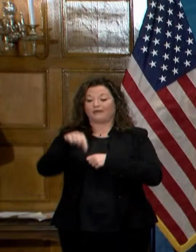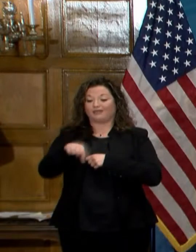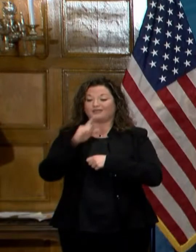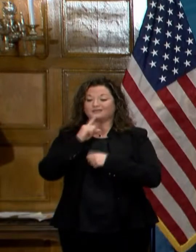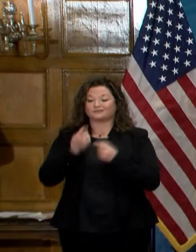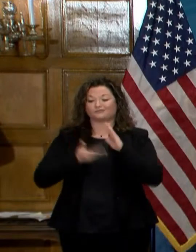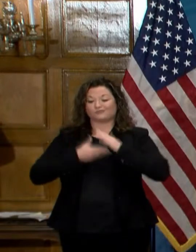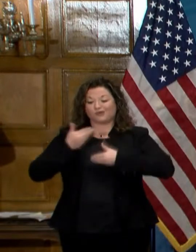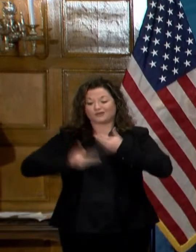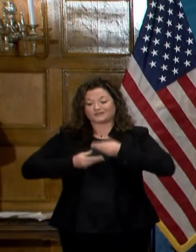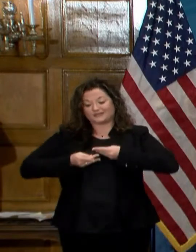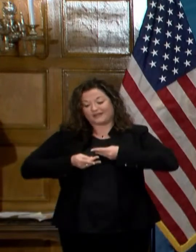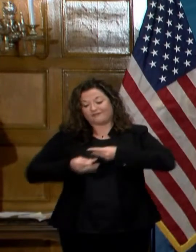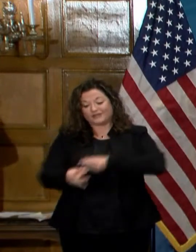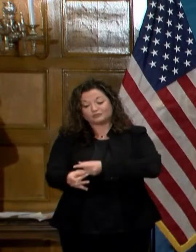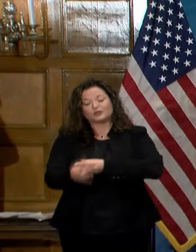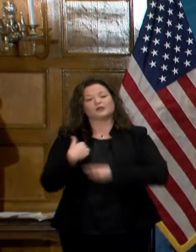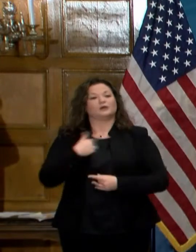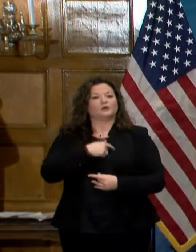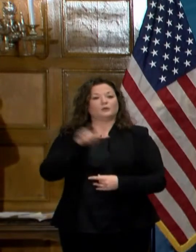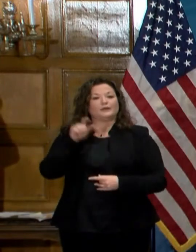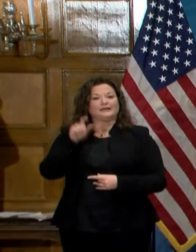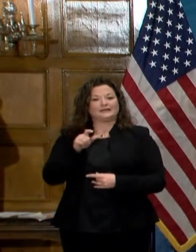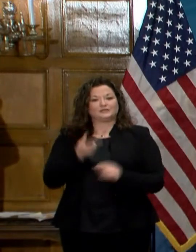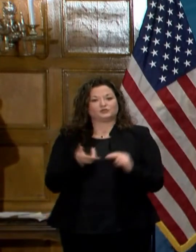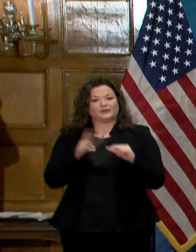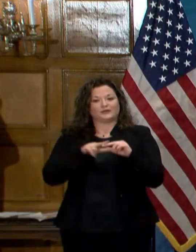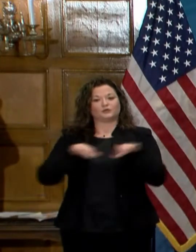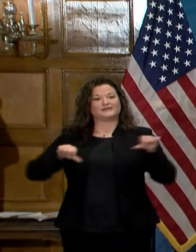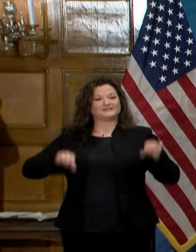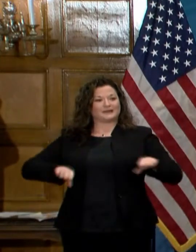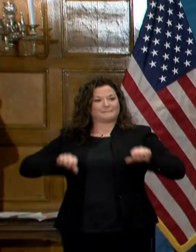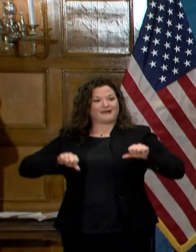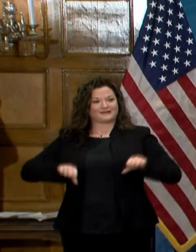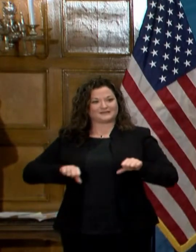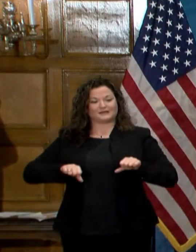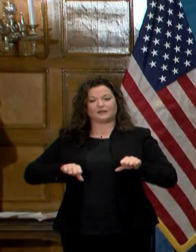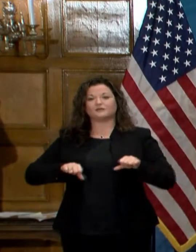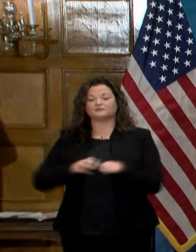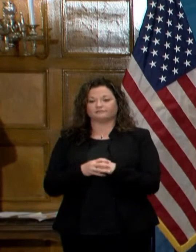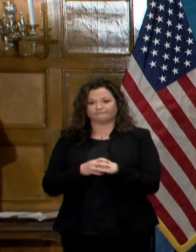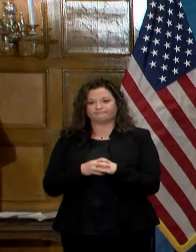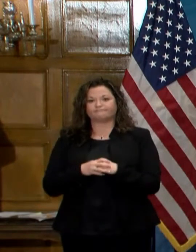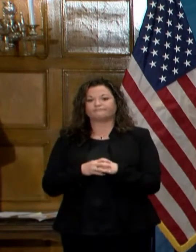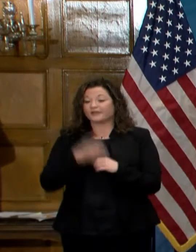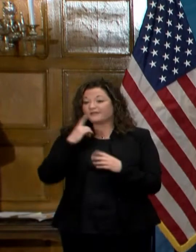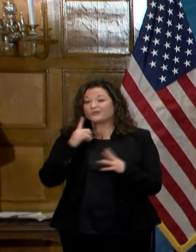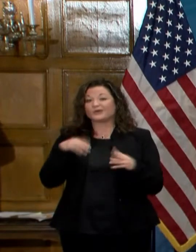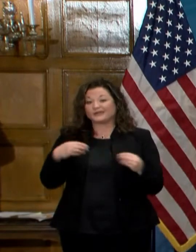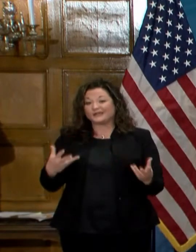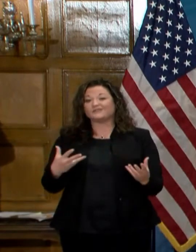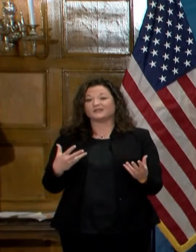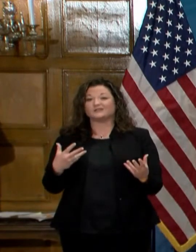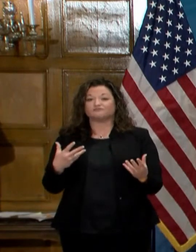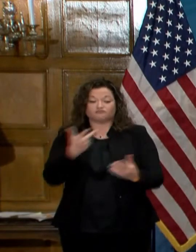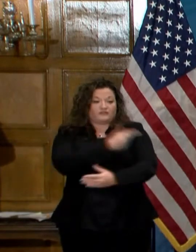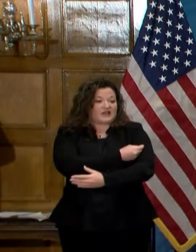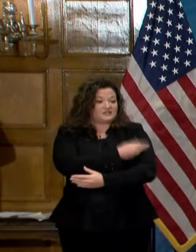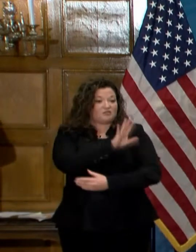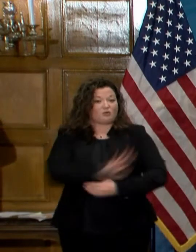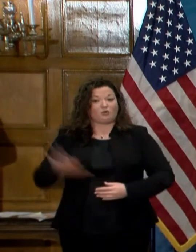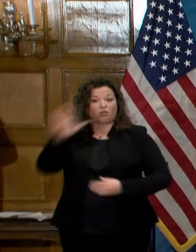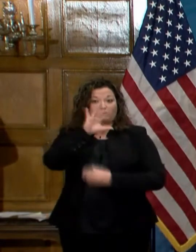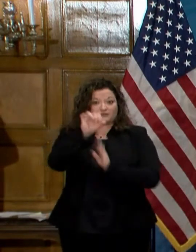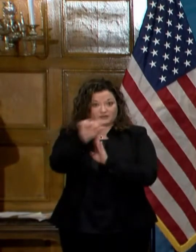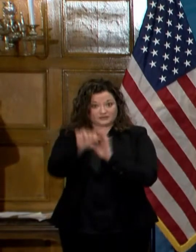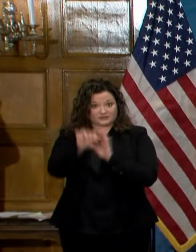efficient process, that we needed to increase the capacity for giving vaccine across the state. And so